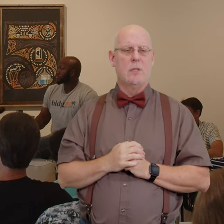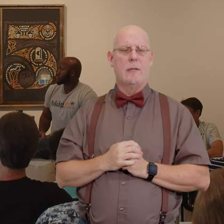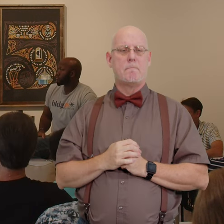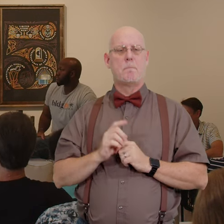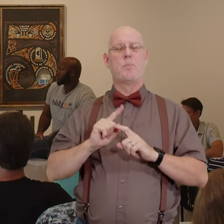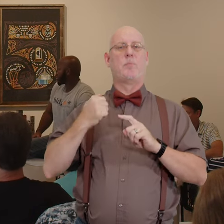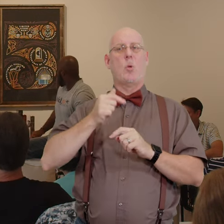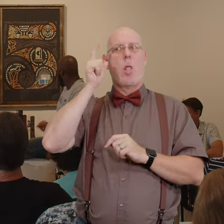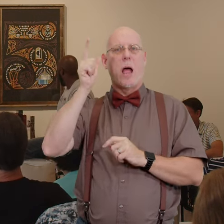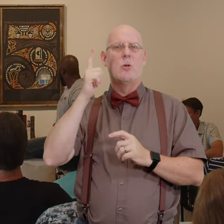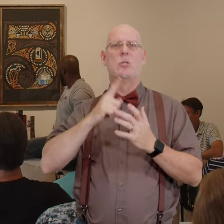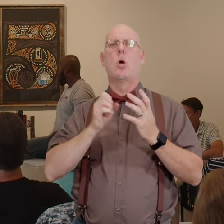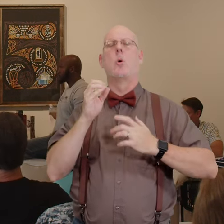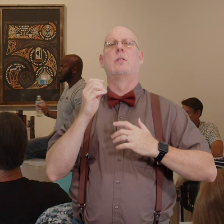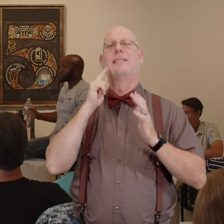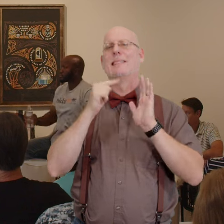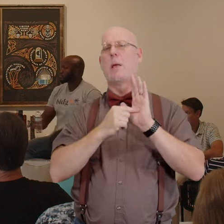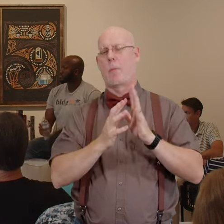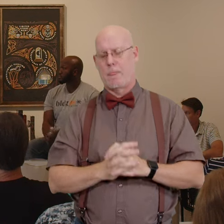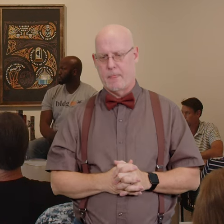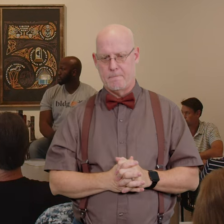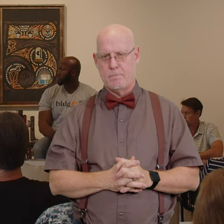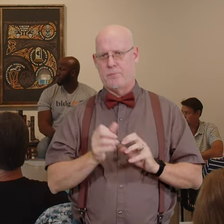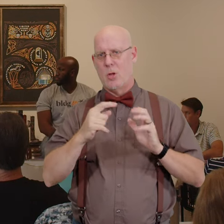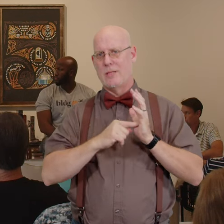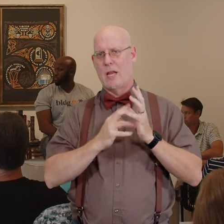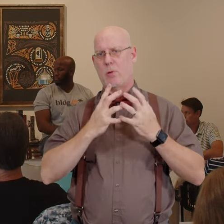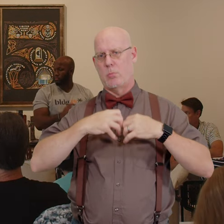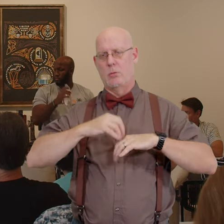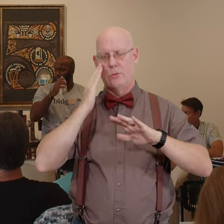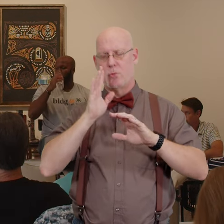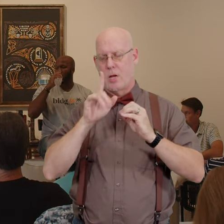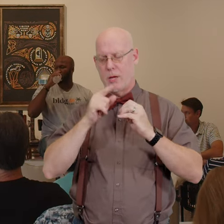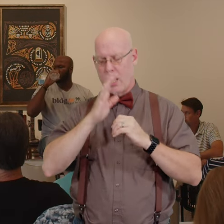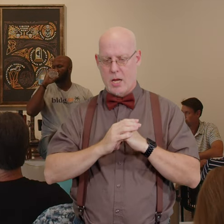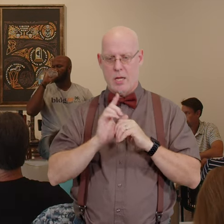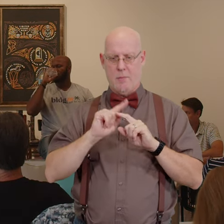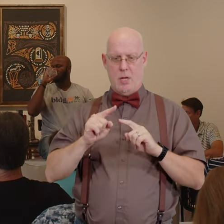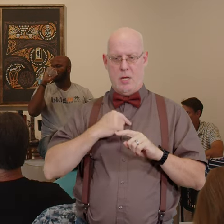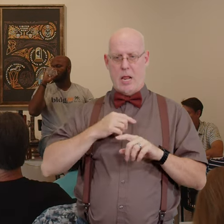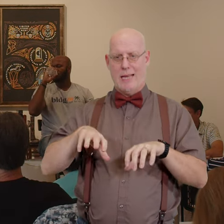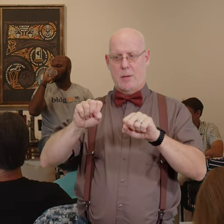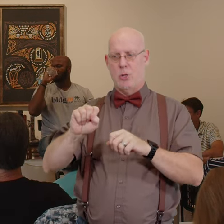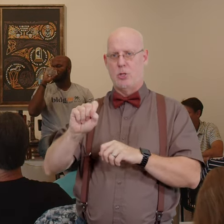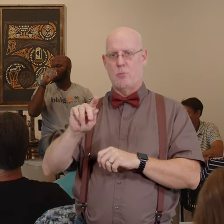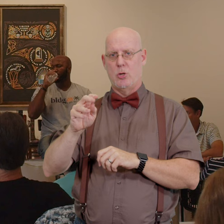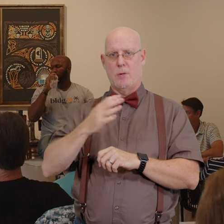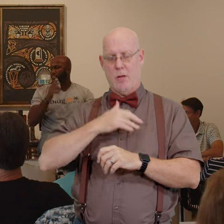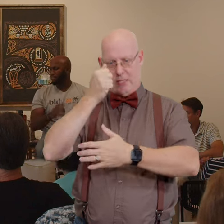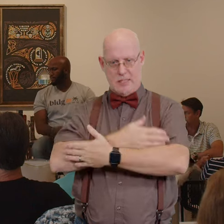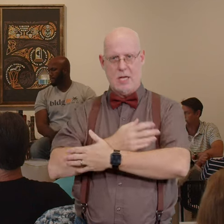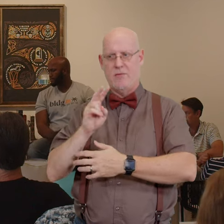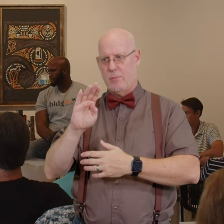true. But we're logical. So I'll just take for as an example, all examples break down, we're talking about God. But I adopted Spurgeon, my